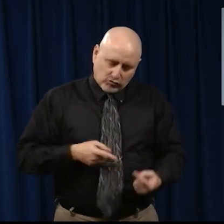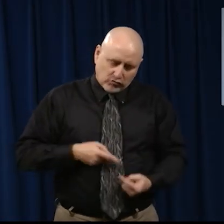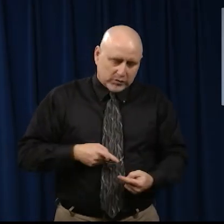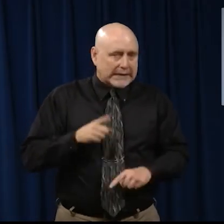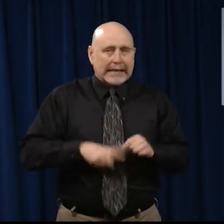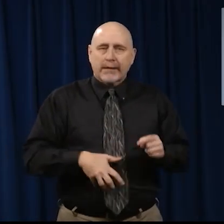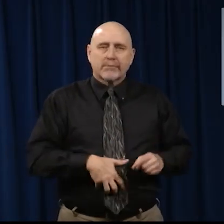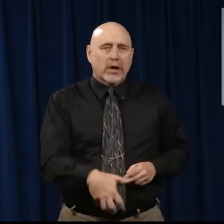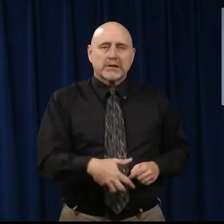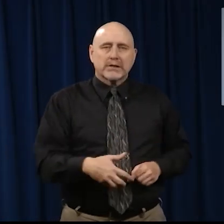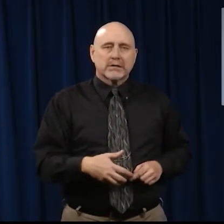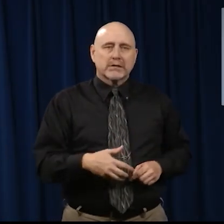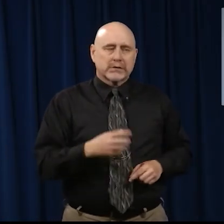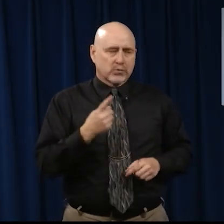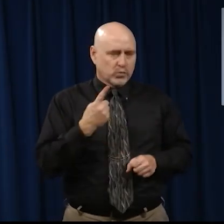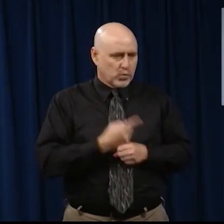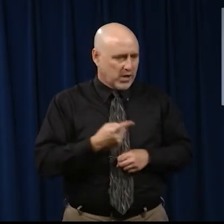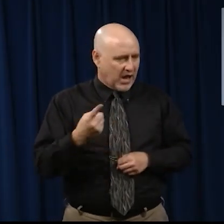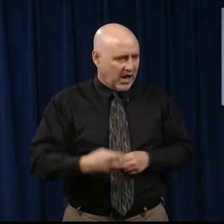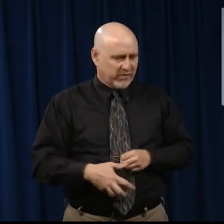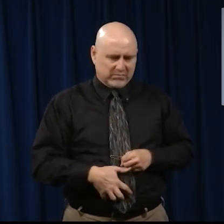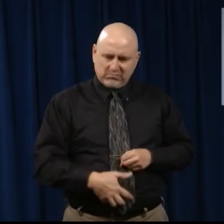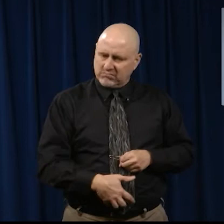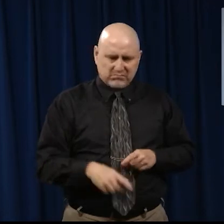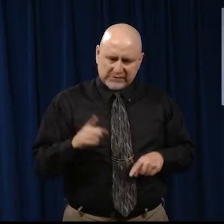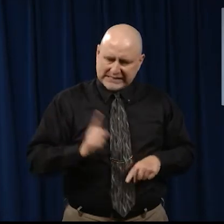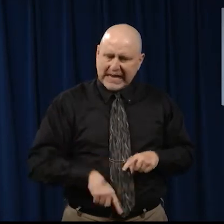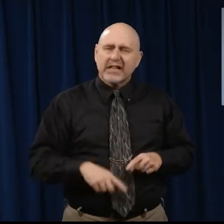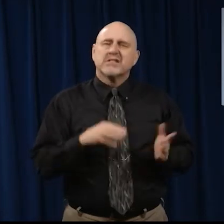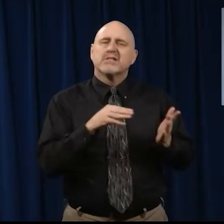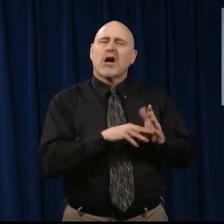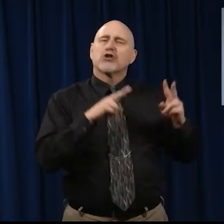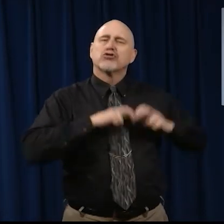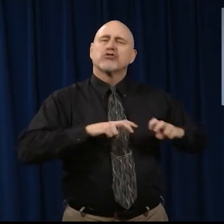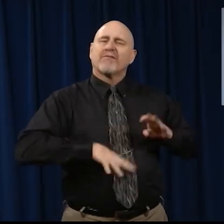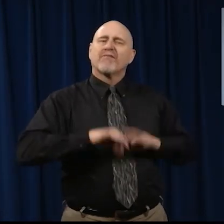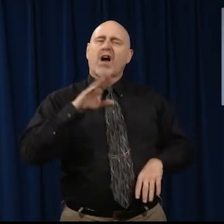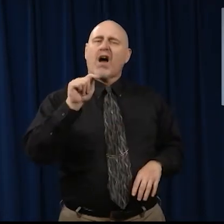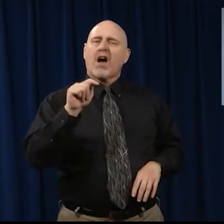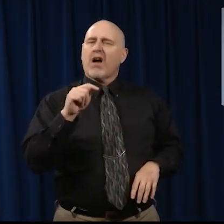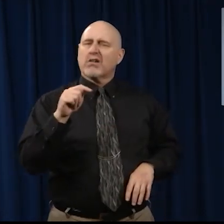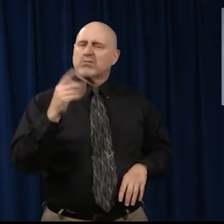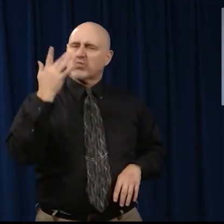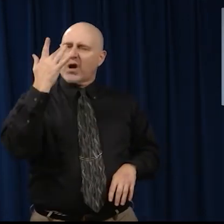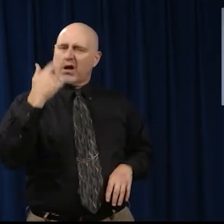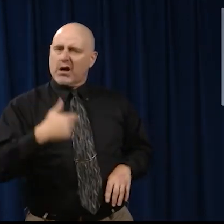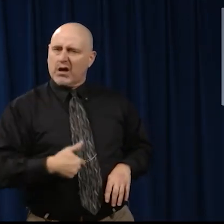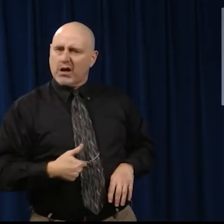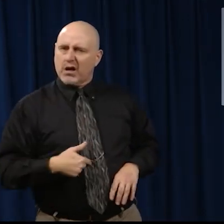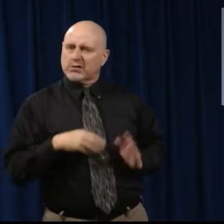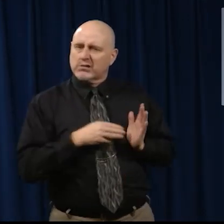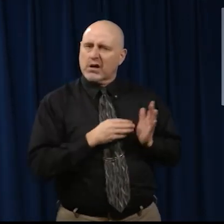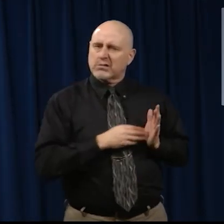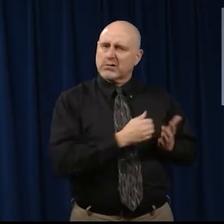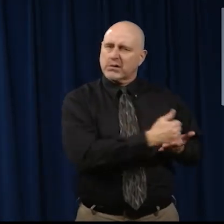year you can't. A year and a half goes by. You decide to look into some